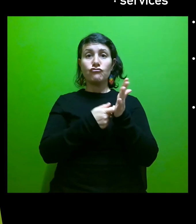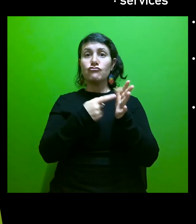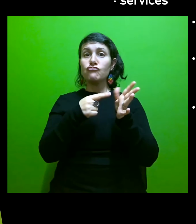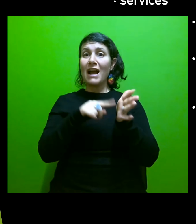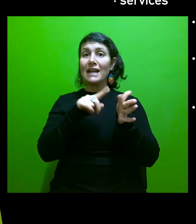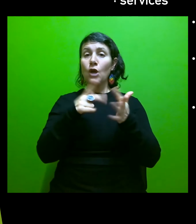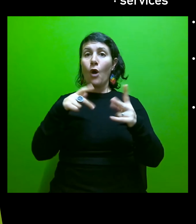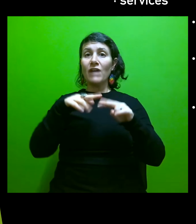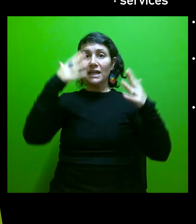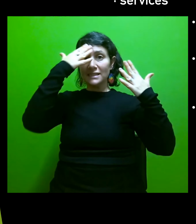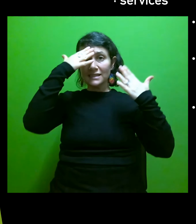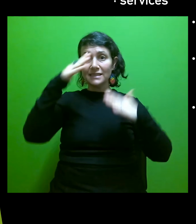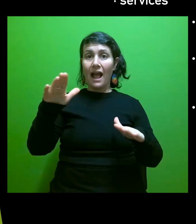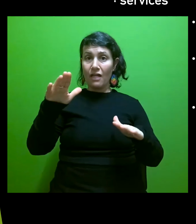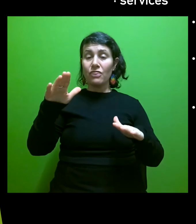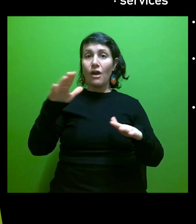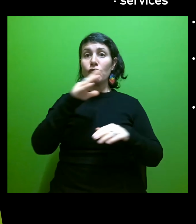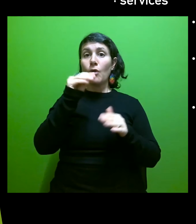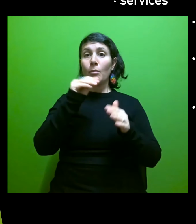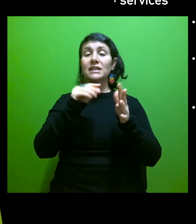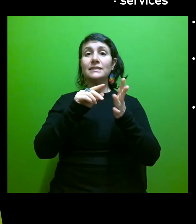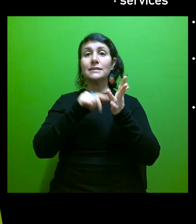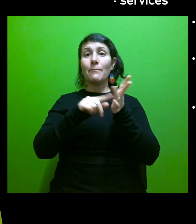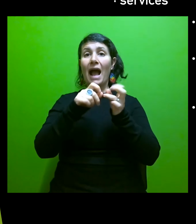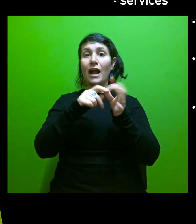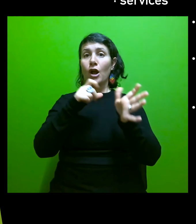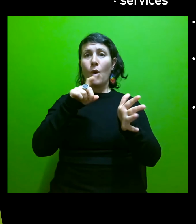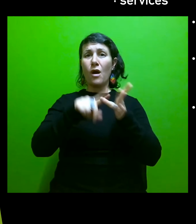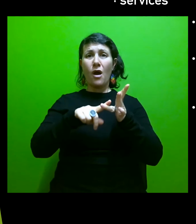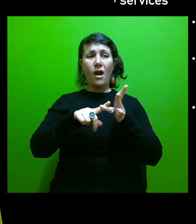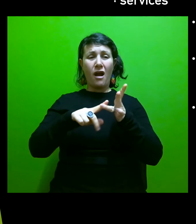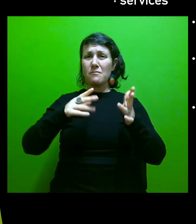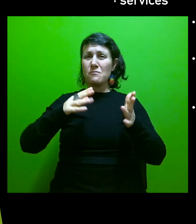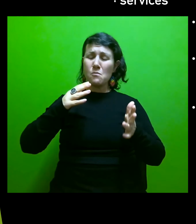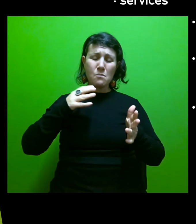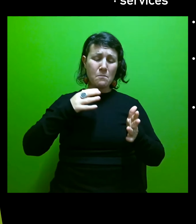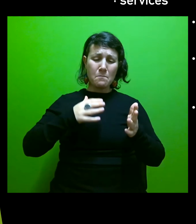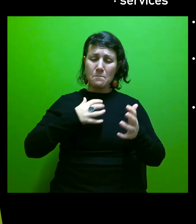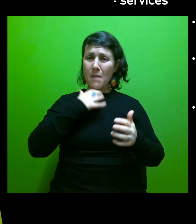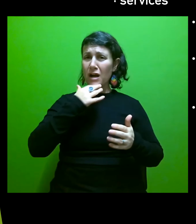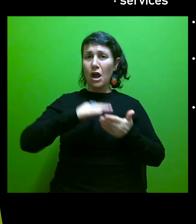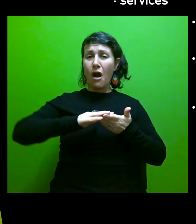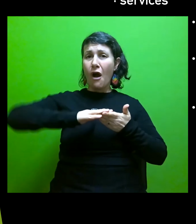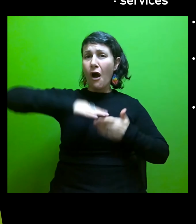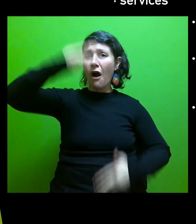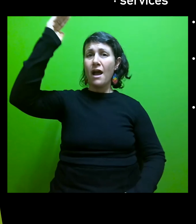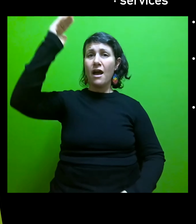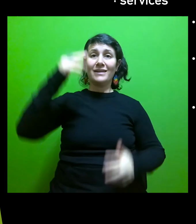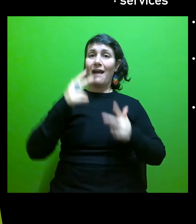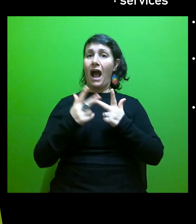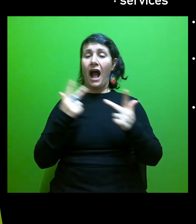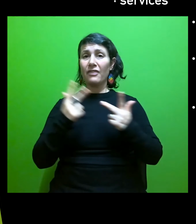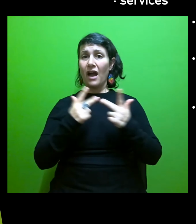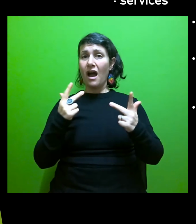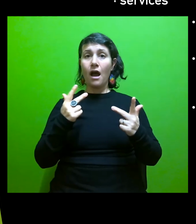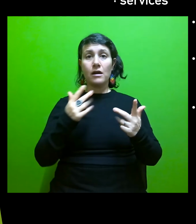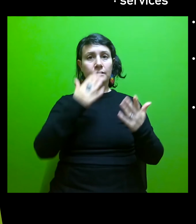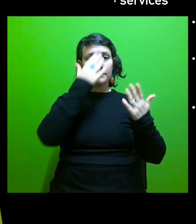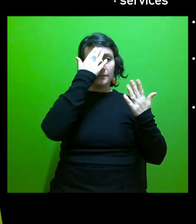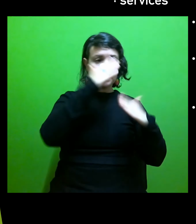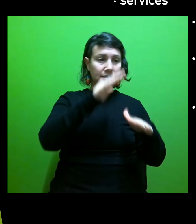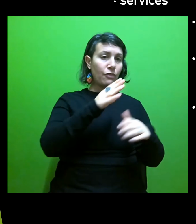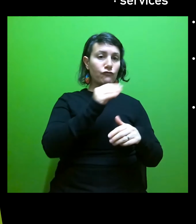due to tobacco are significantly higher than other common preventable causes of death, including alcohol,